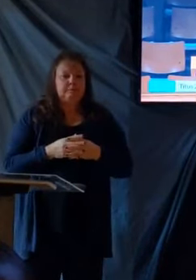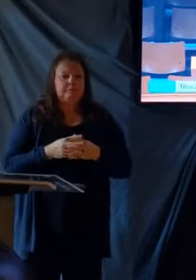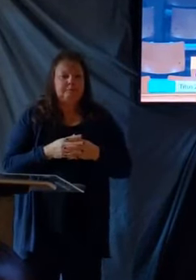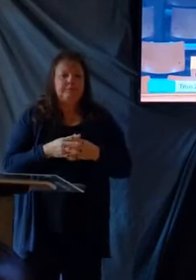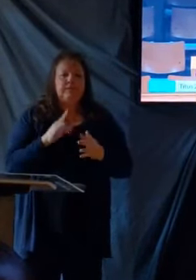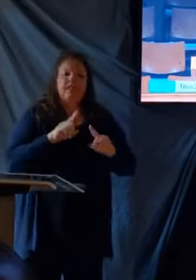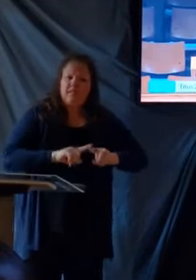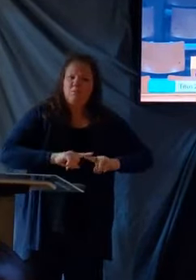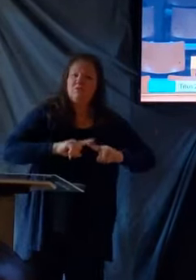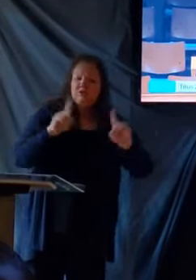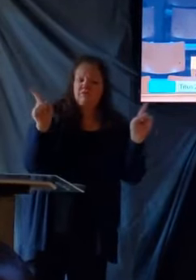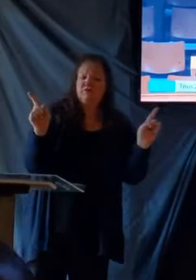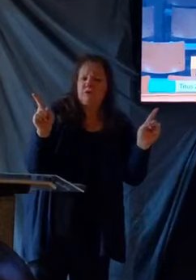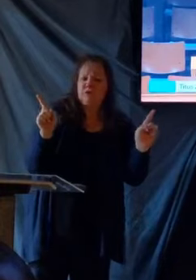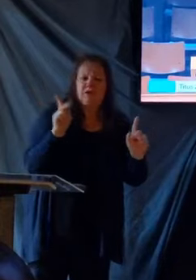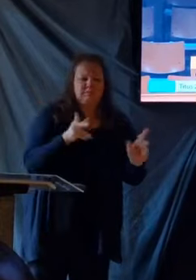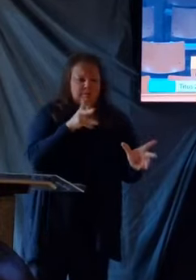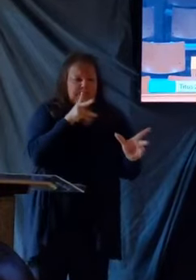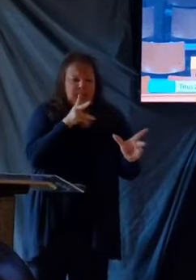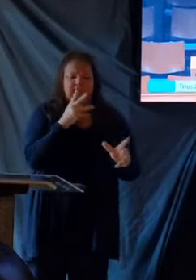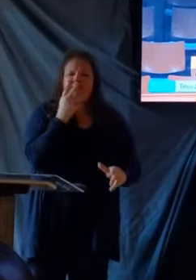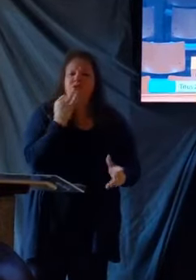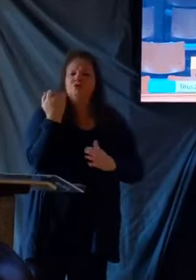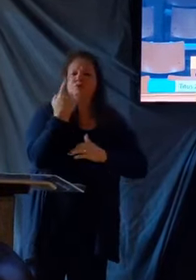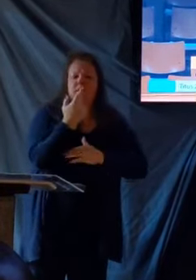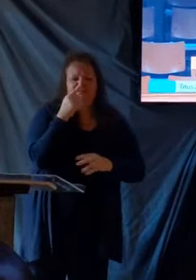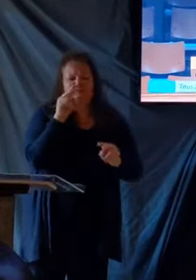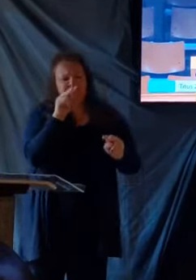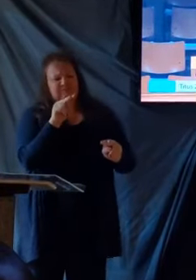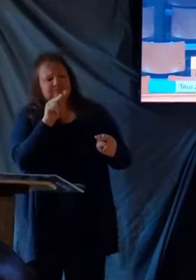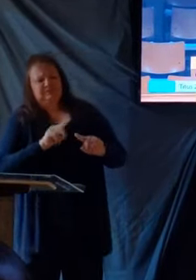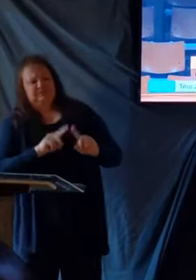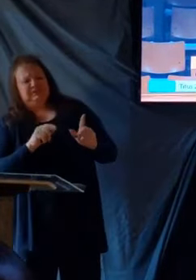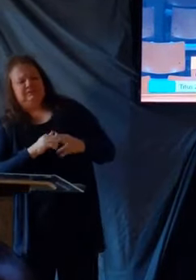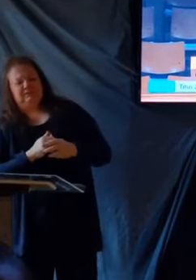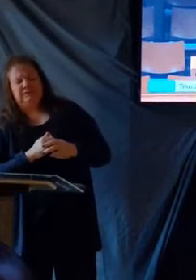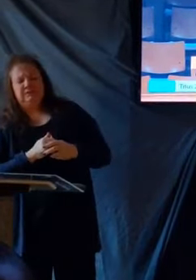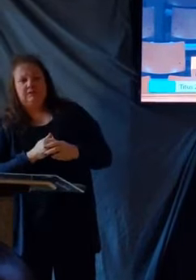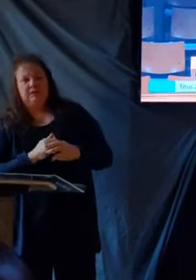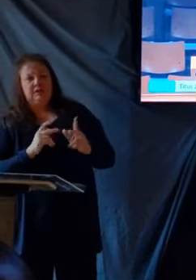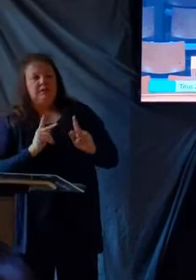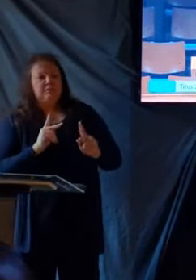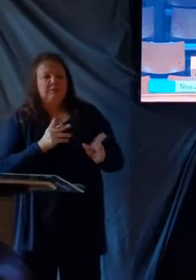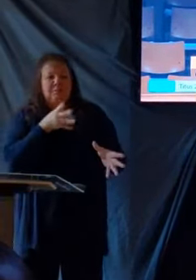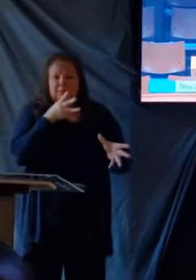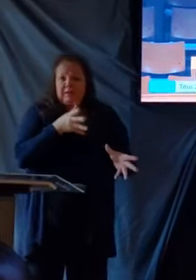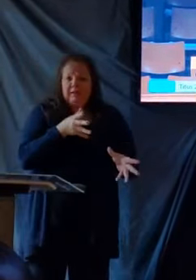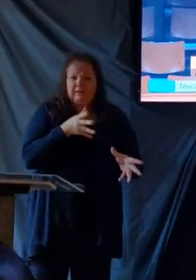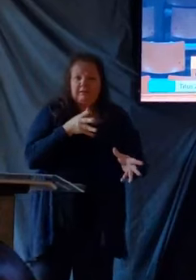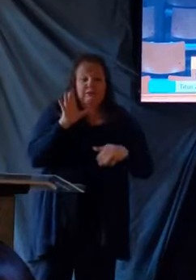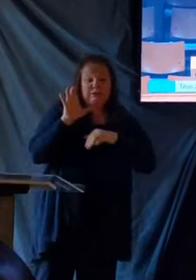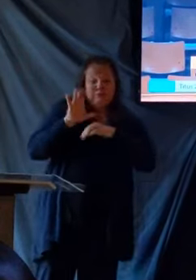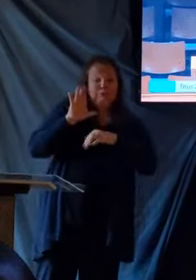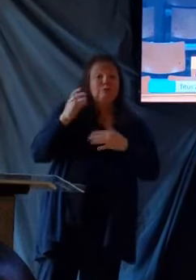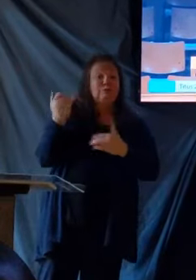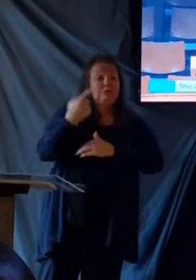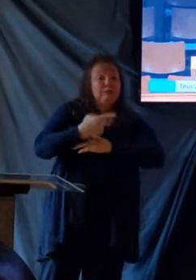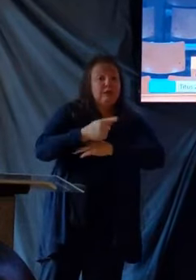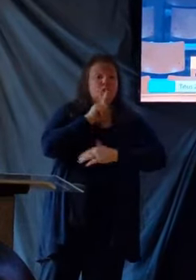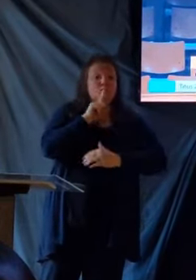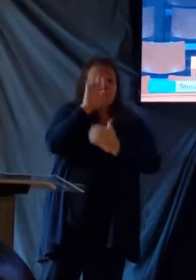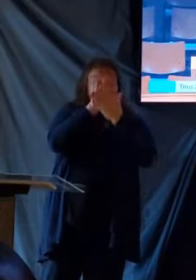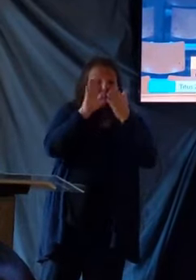Because they were different. People hate the Jews today. They're different. People hate the church today,